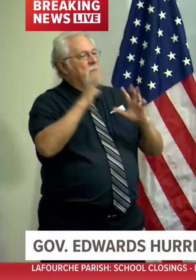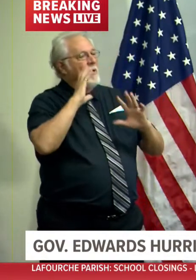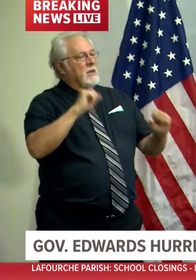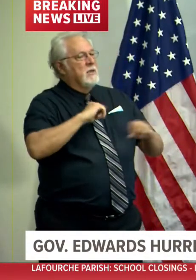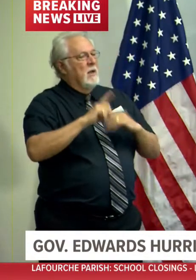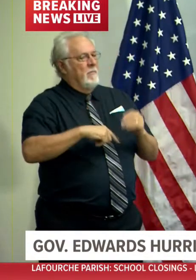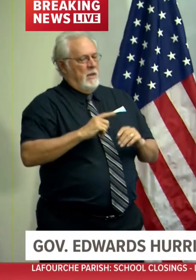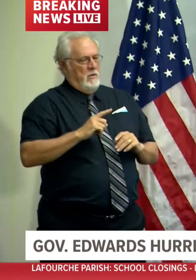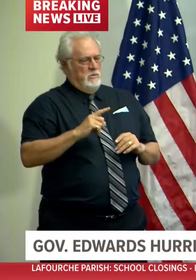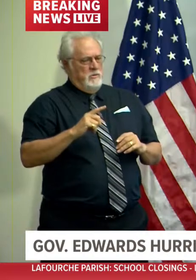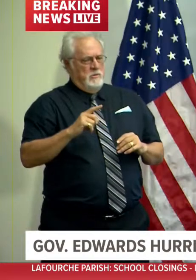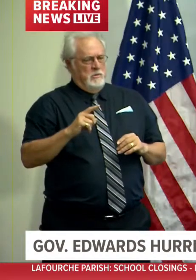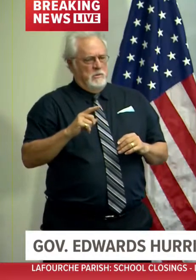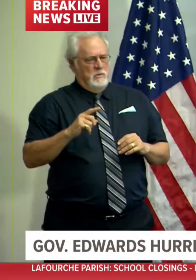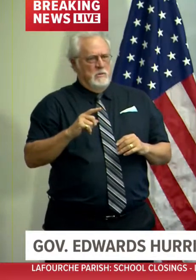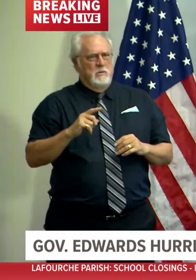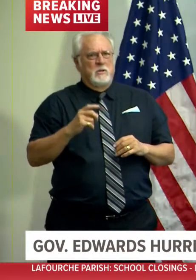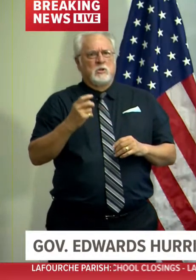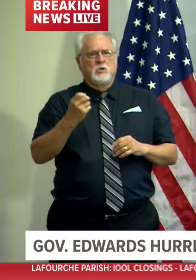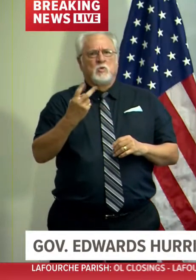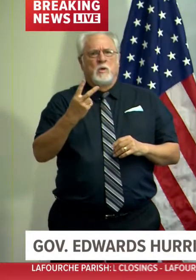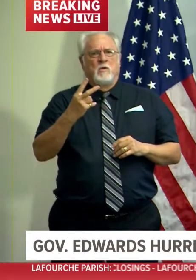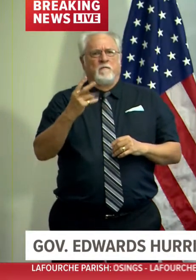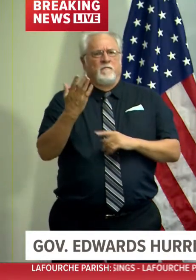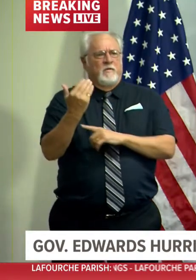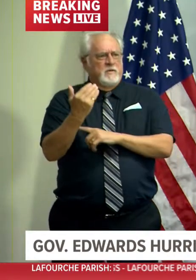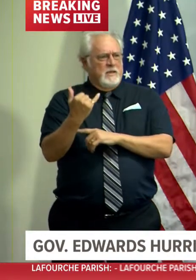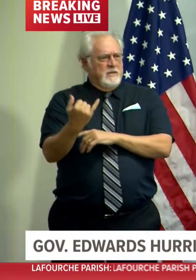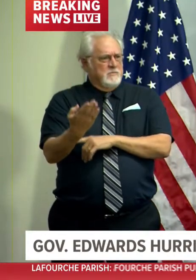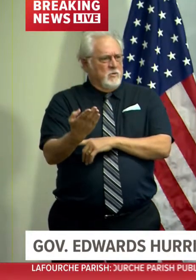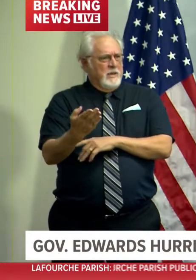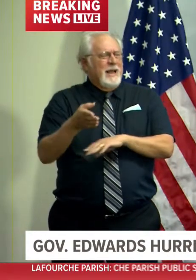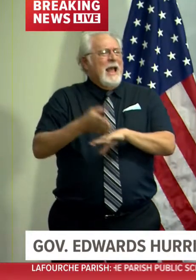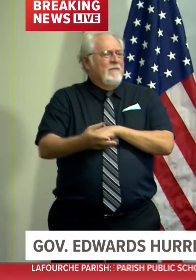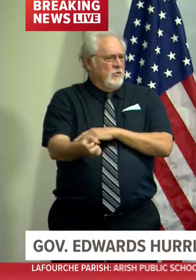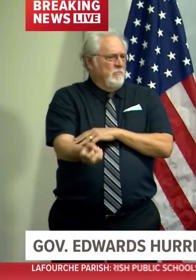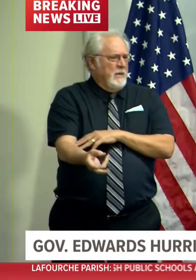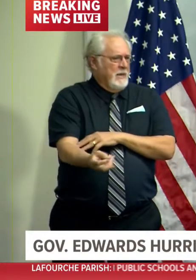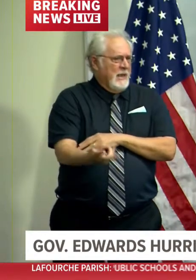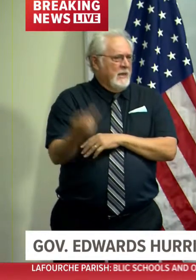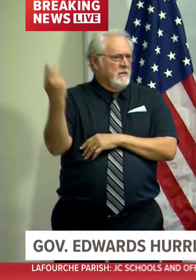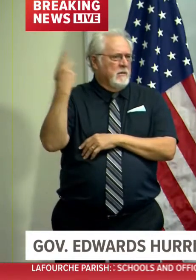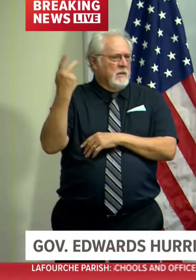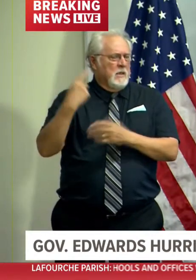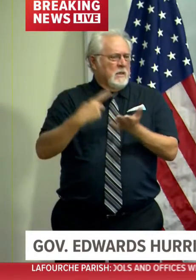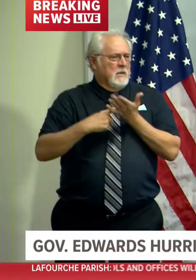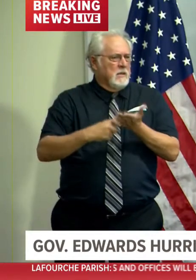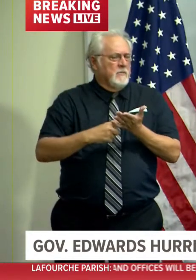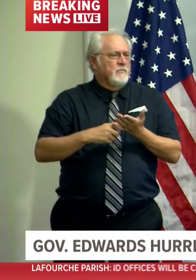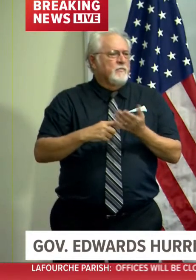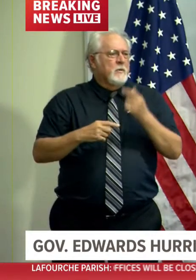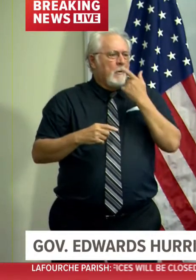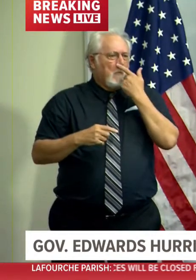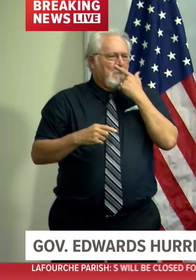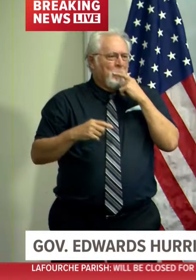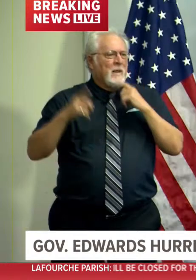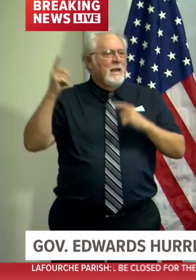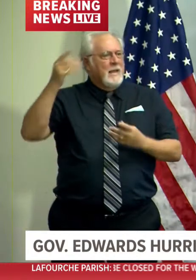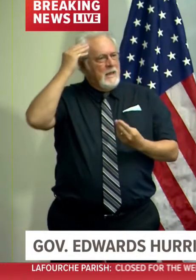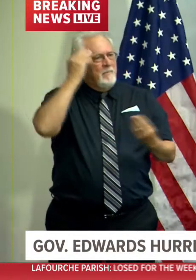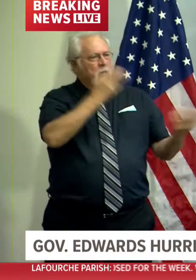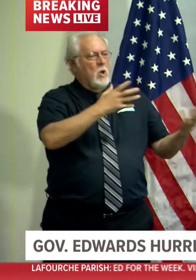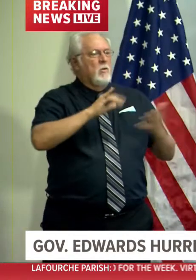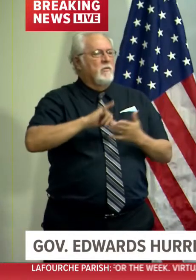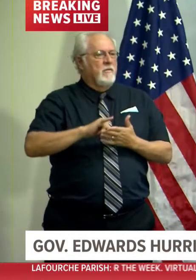about 12:15 this morning, so shortly after midnight. He and I had a conversation. He let me